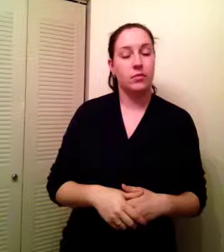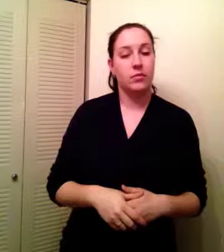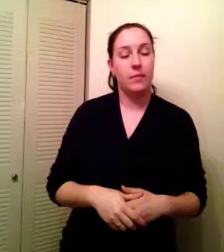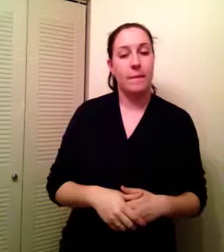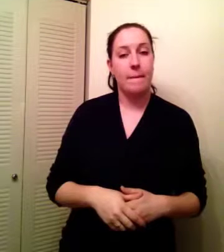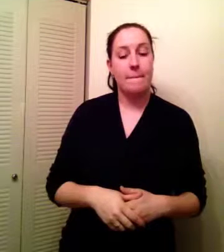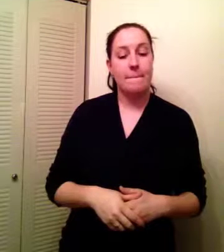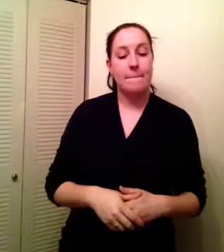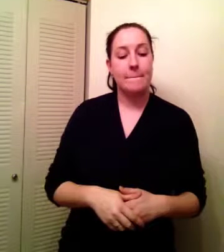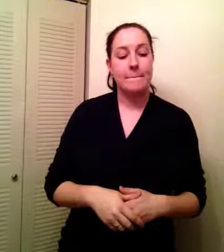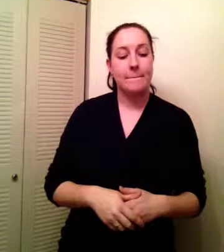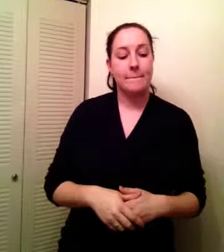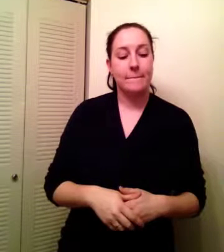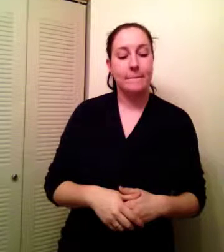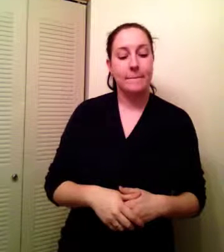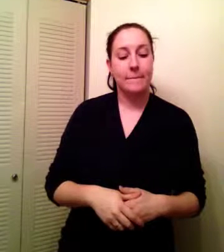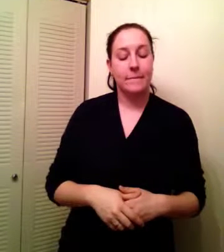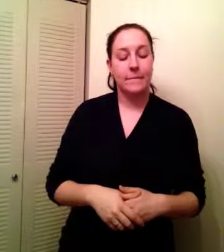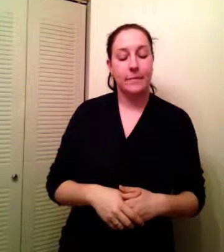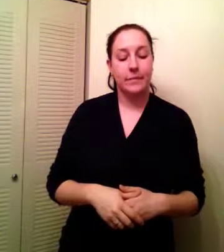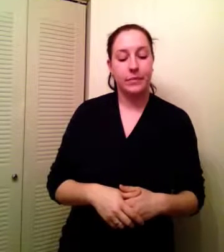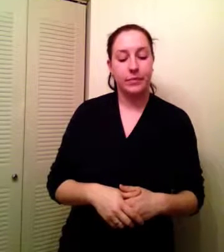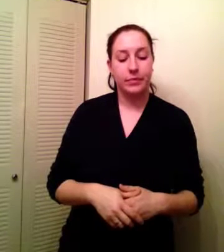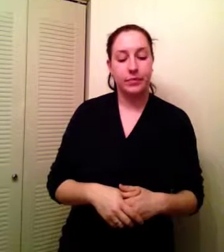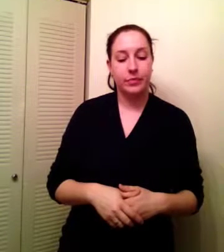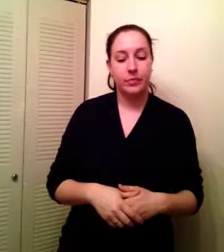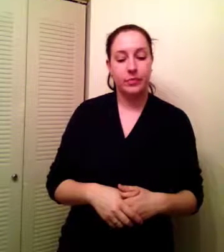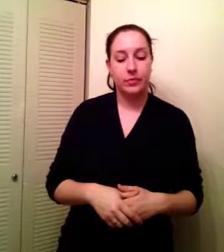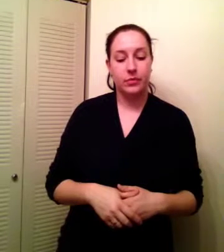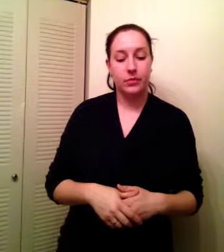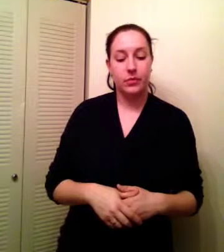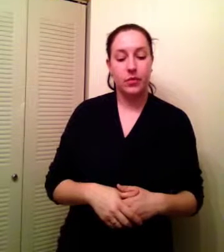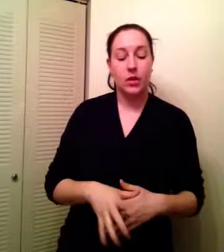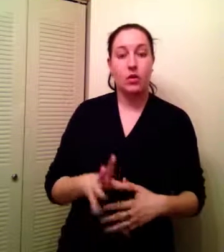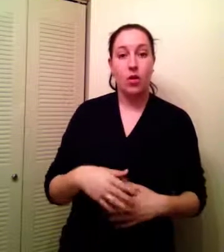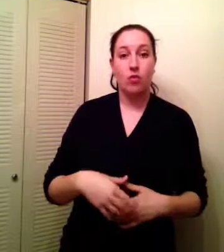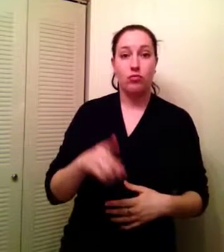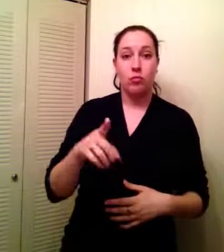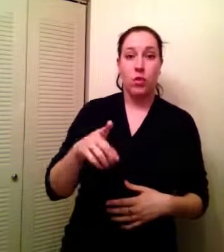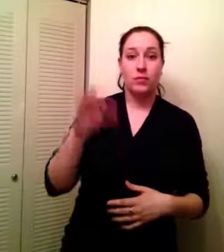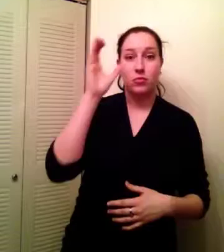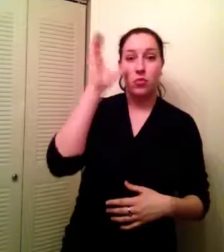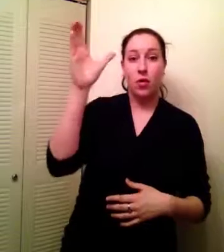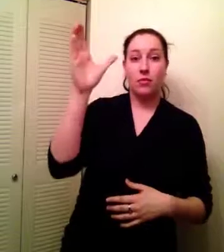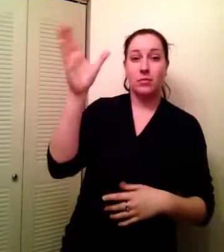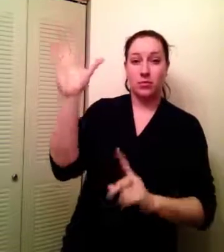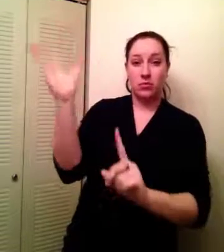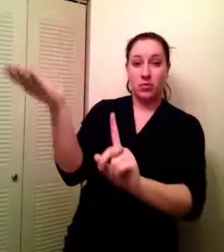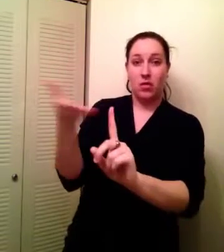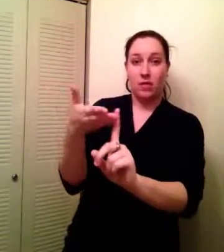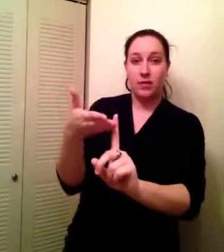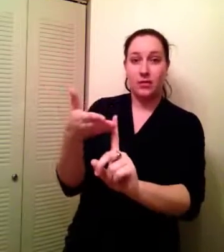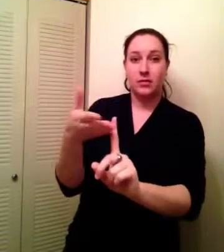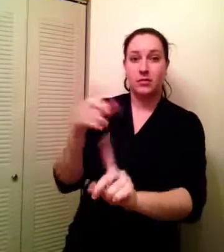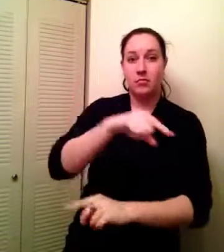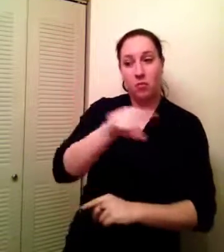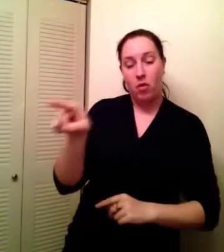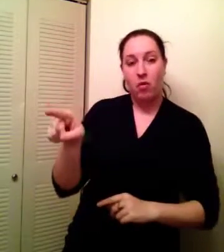justice, one of the selling points you're going to try to sell to us will be that everyone wins, in theory. The victim wins